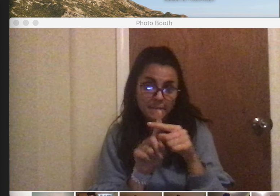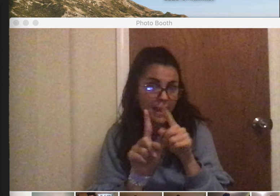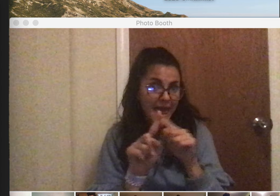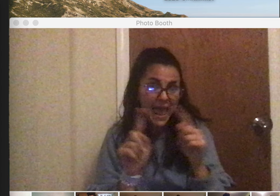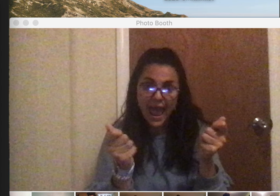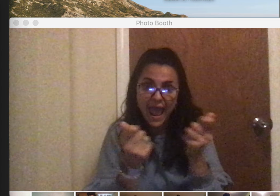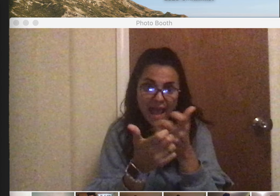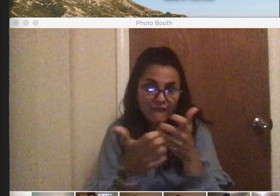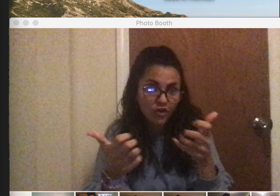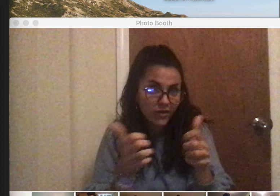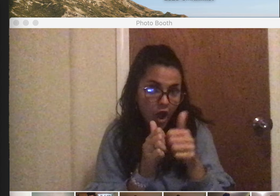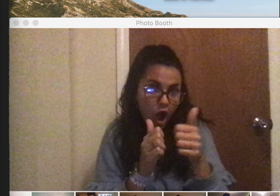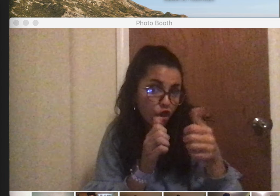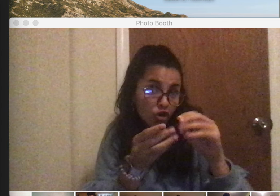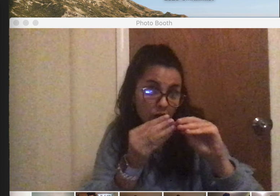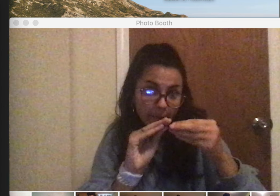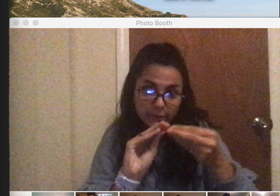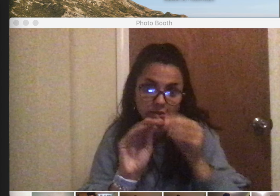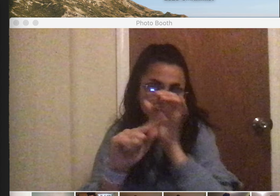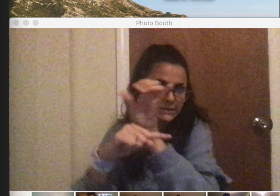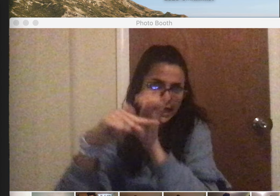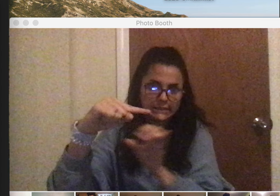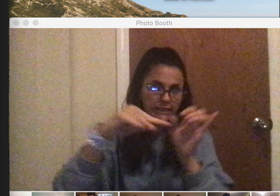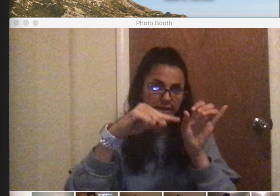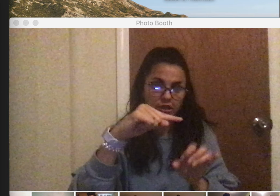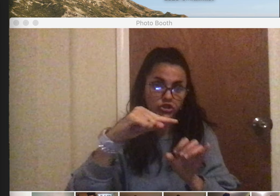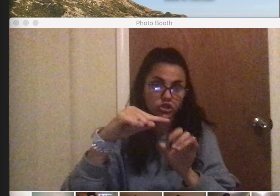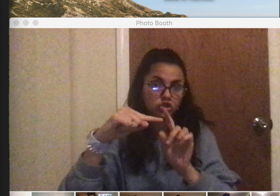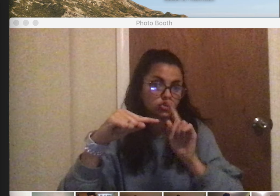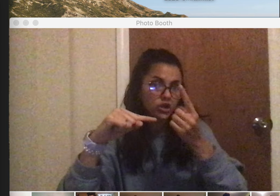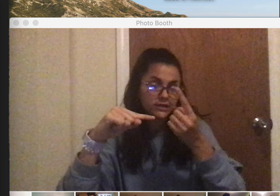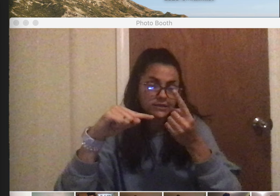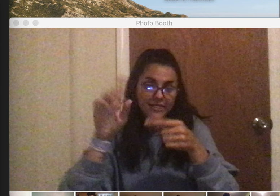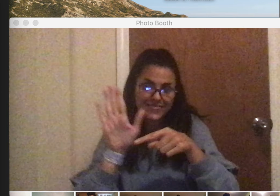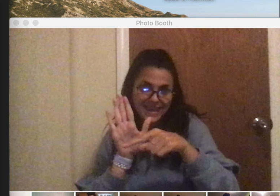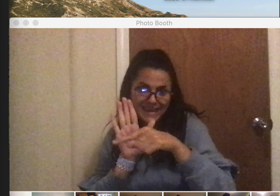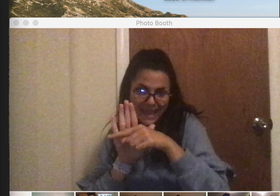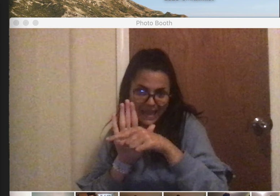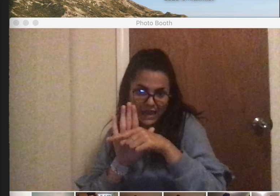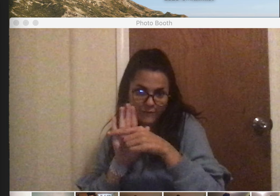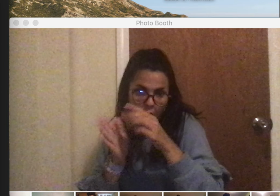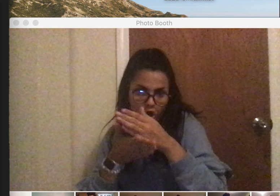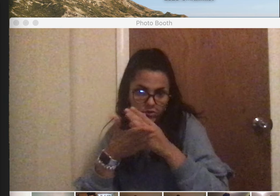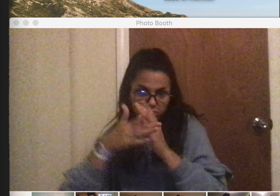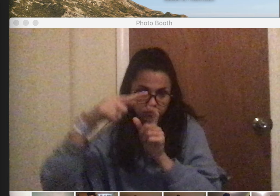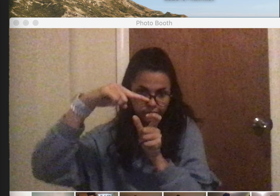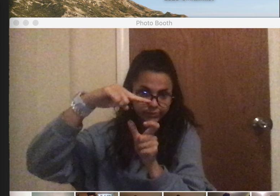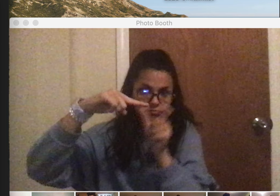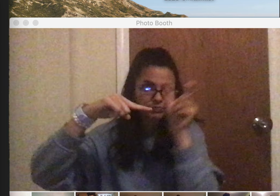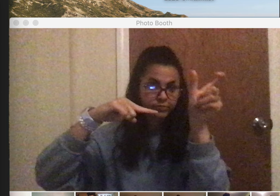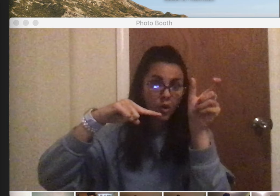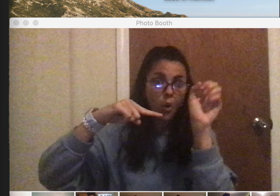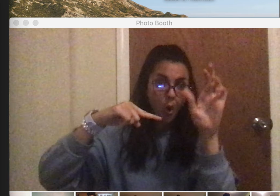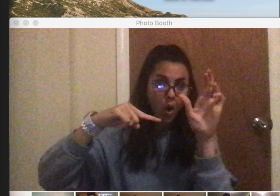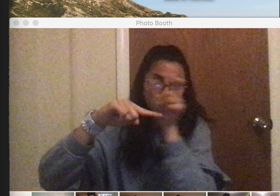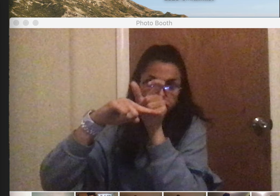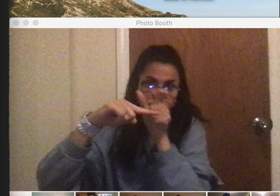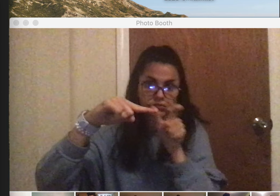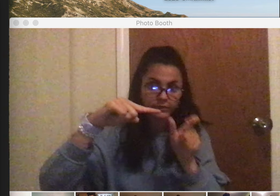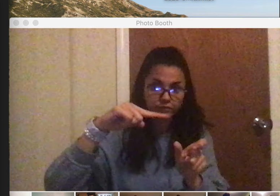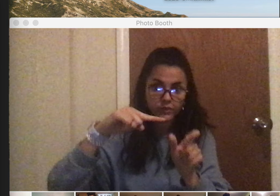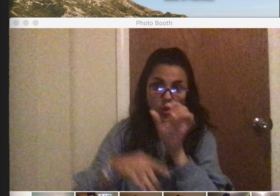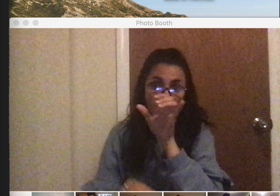Just that negative exponent and the variable moves. Everything else stays. Okay, so we have y to the negative 4th. So